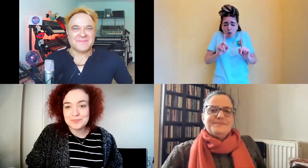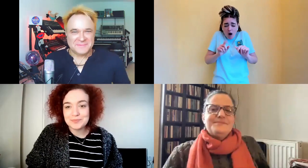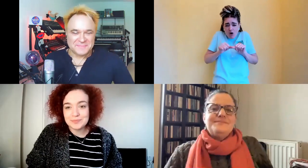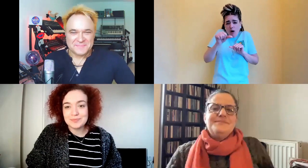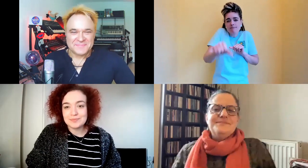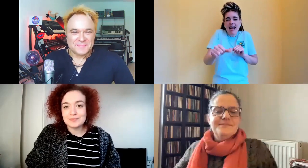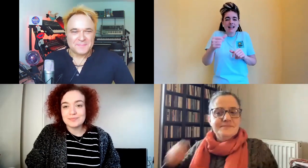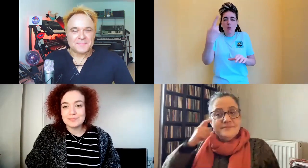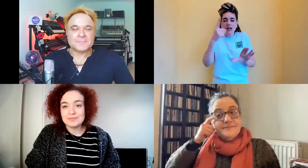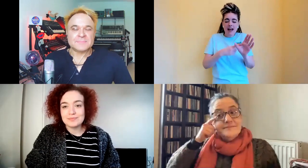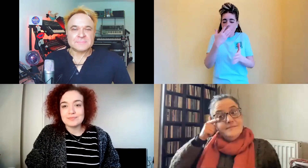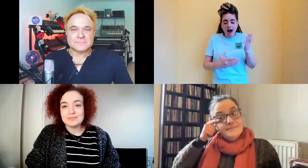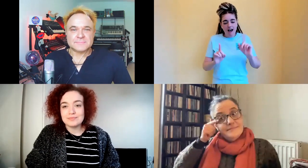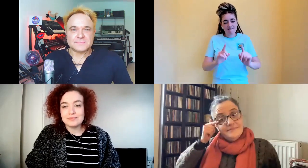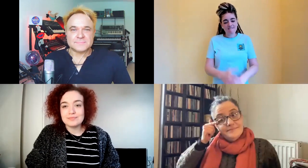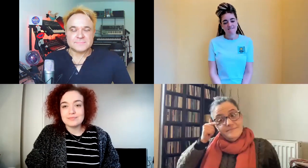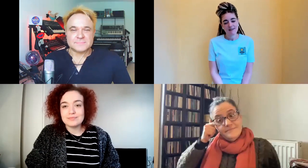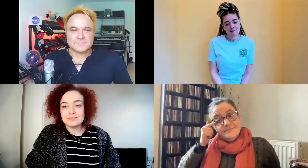half?